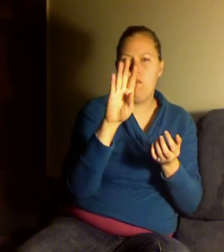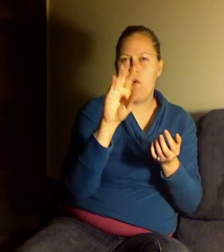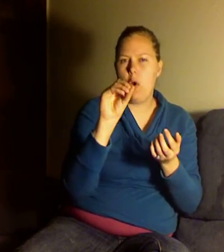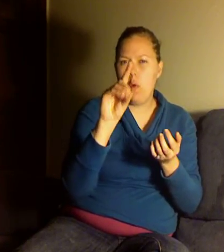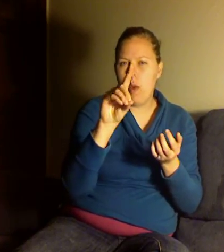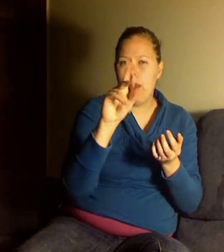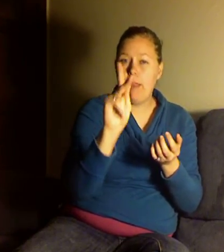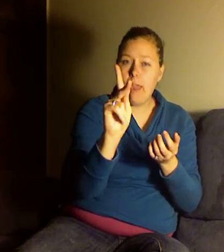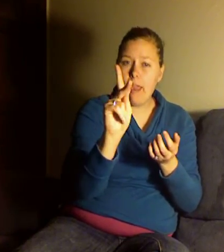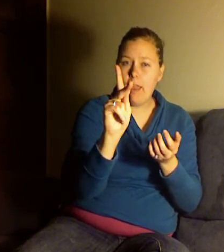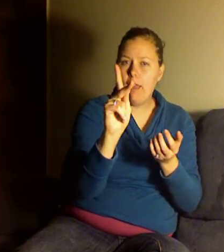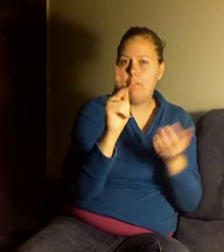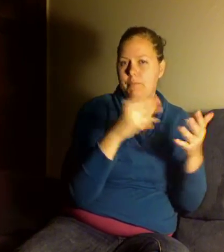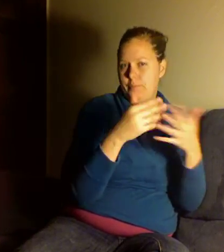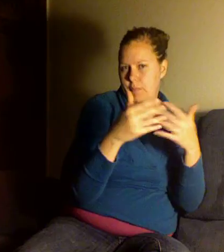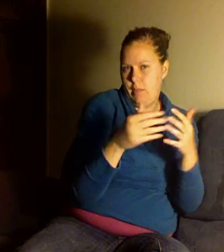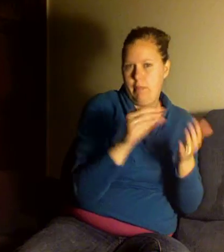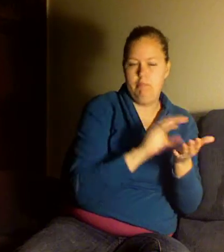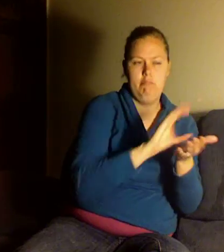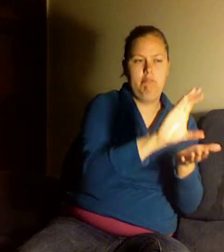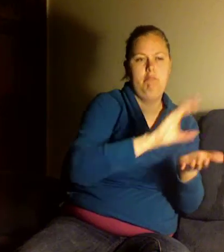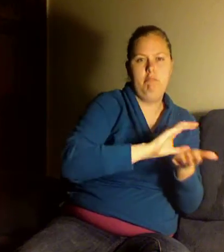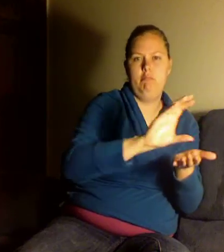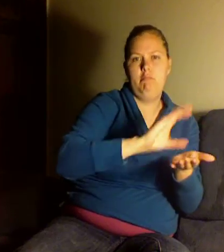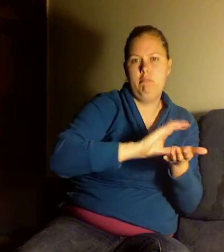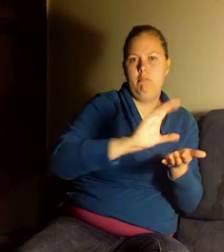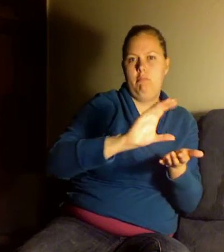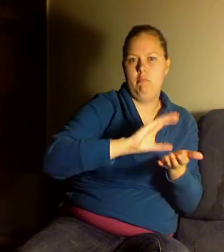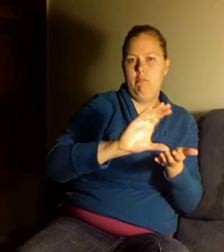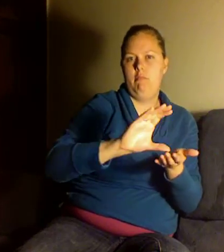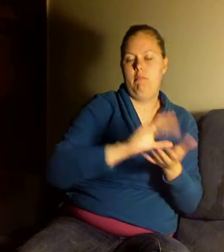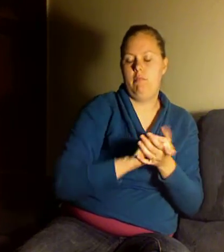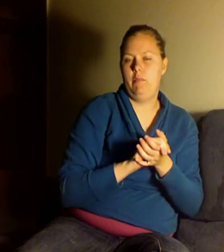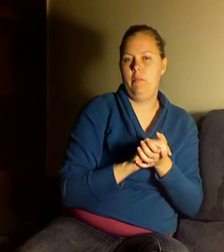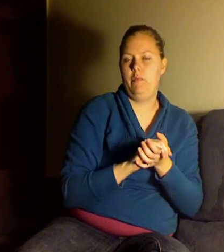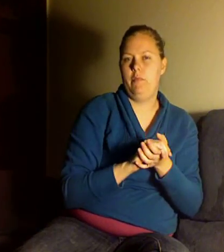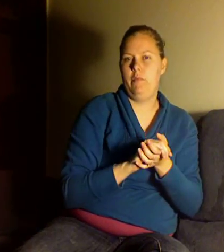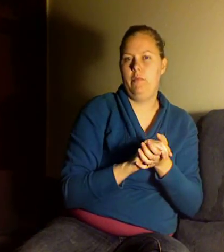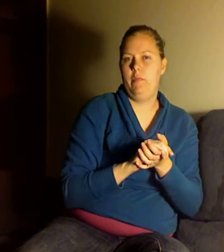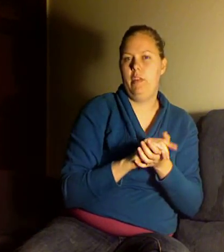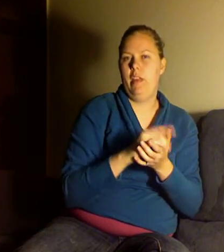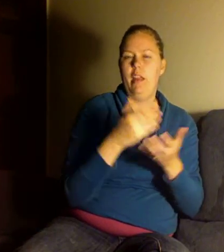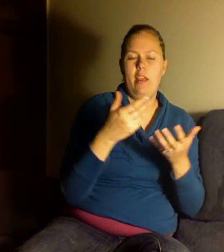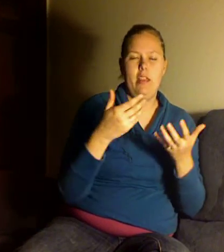account someplace. And with the cases of IRAs and 401ks, they're tax deferred, and you can invest this, and you